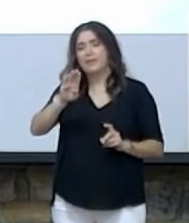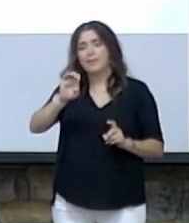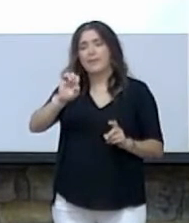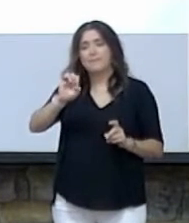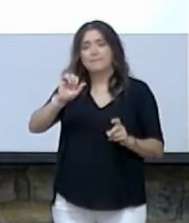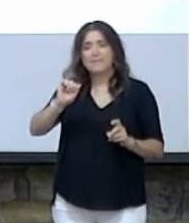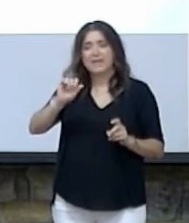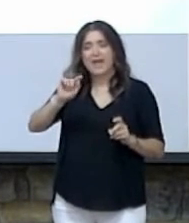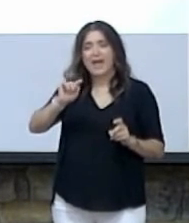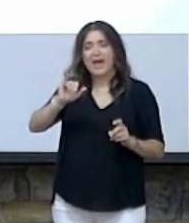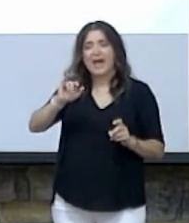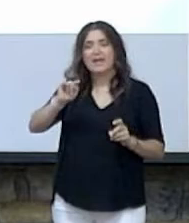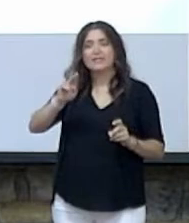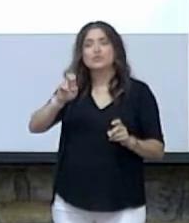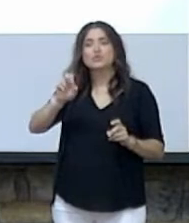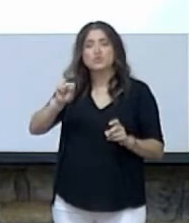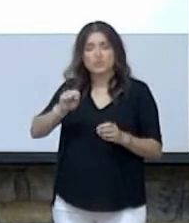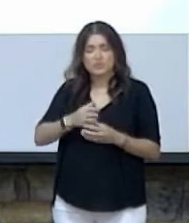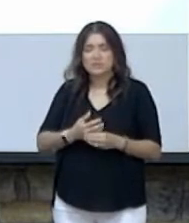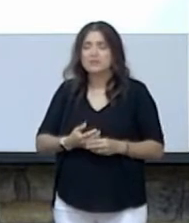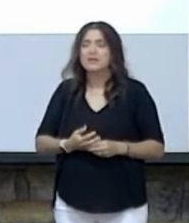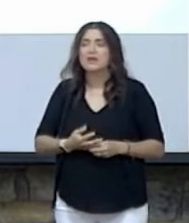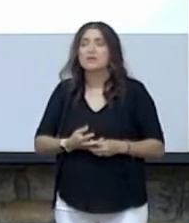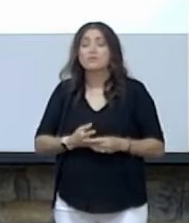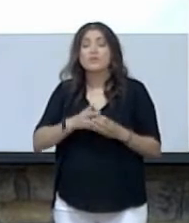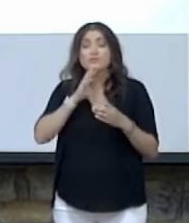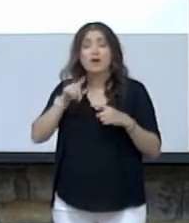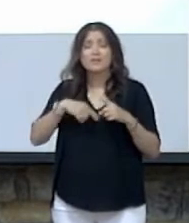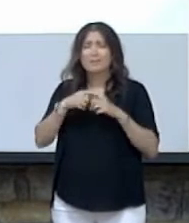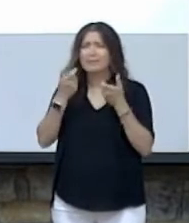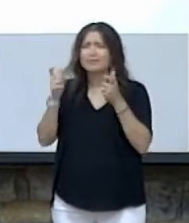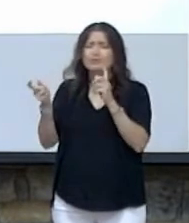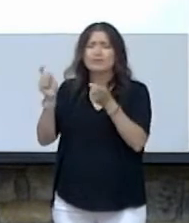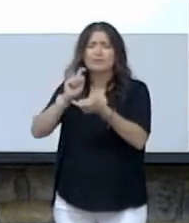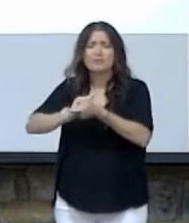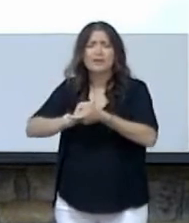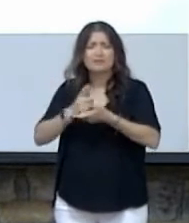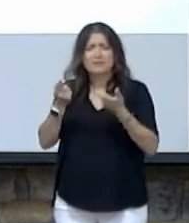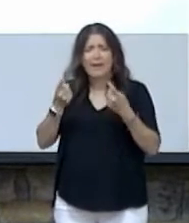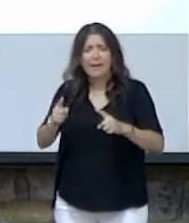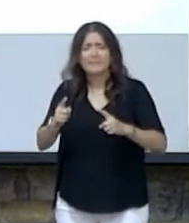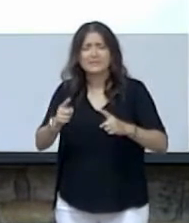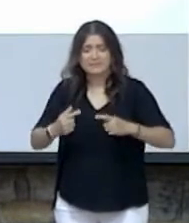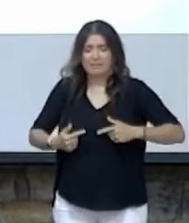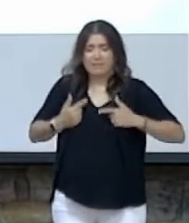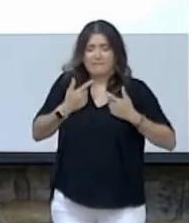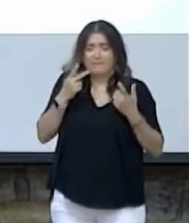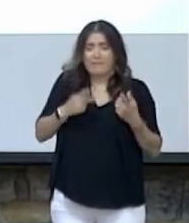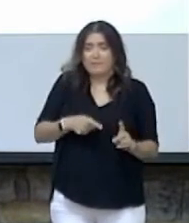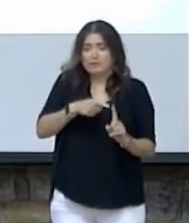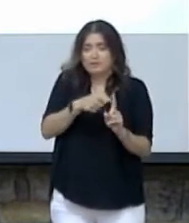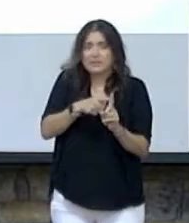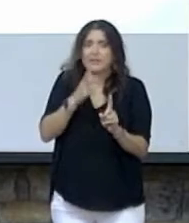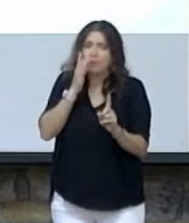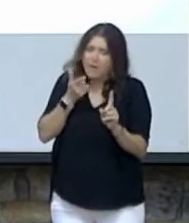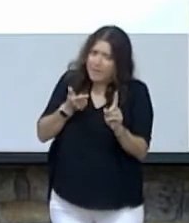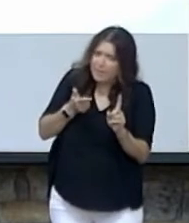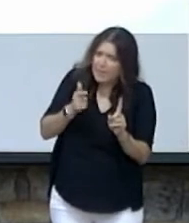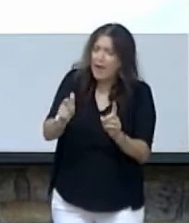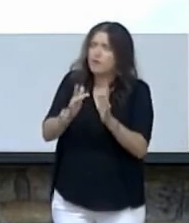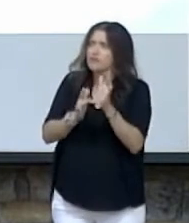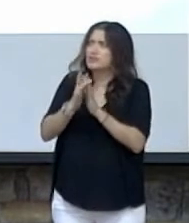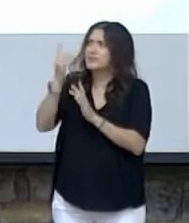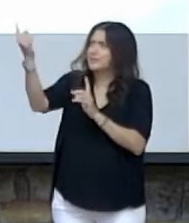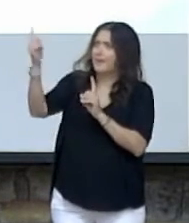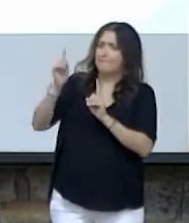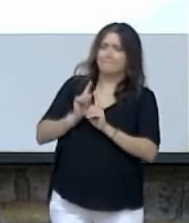And we've talked about the incredible transformation that takes place in the life of an individual that will allow Jesus to